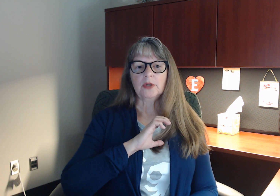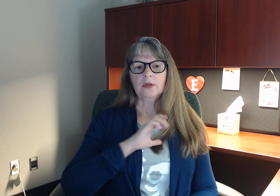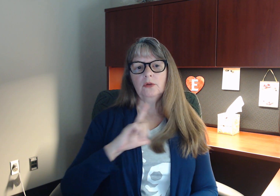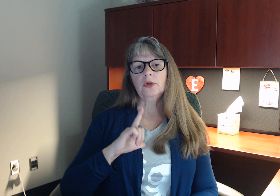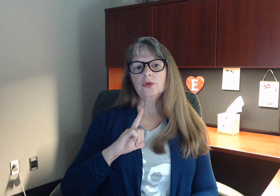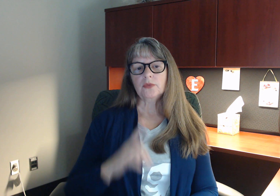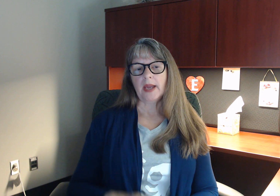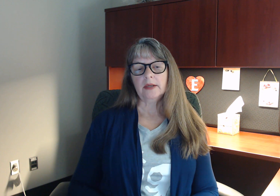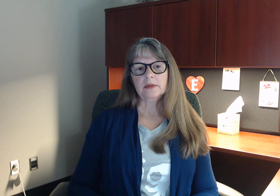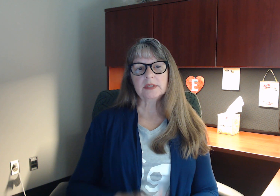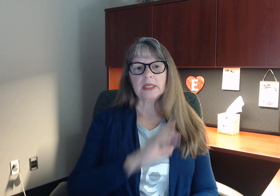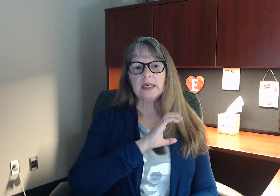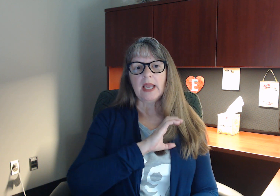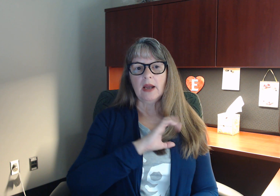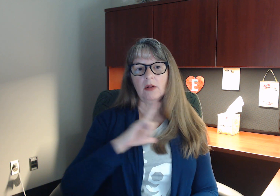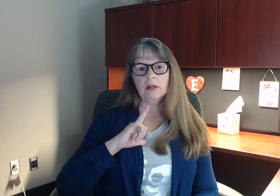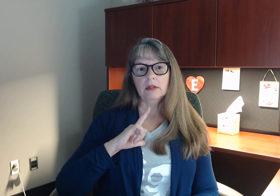You could do that. CL.